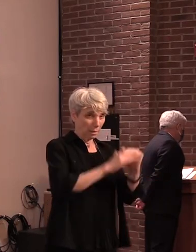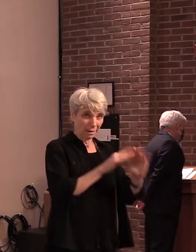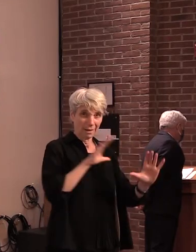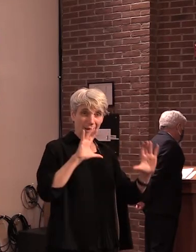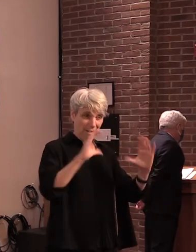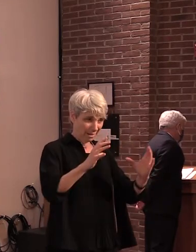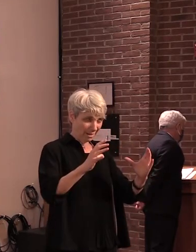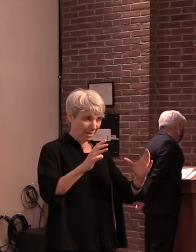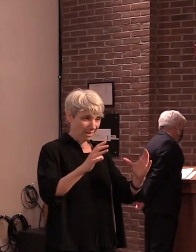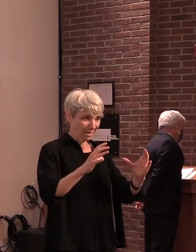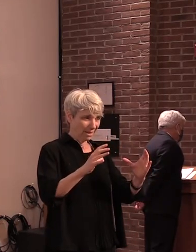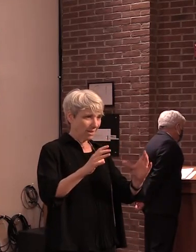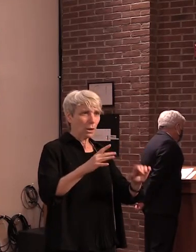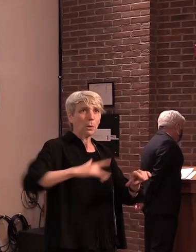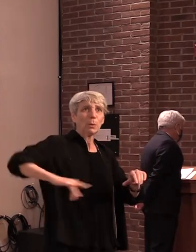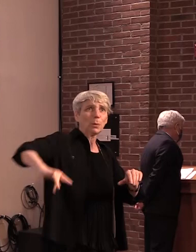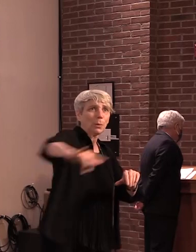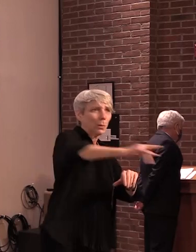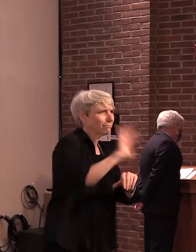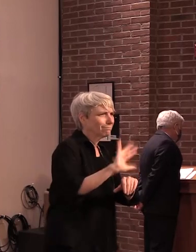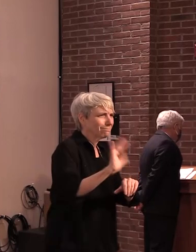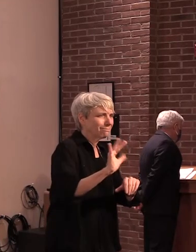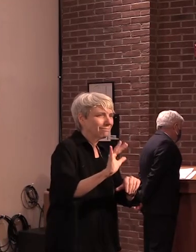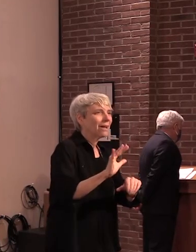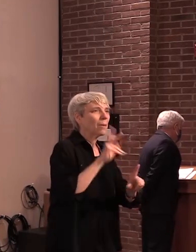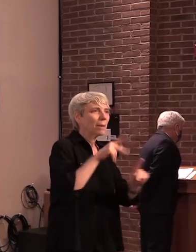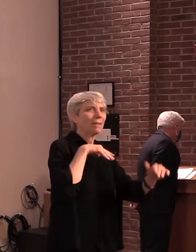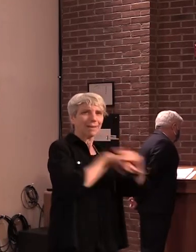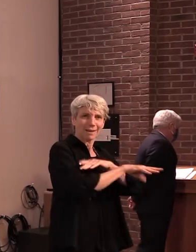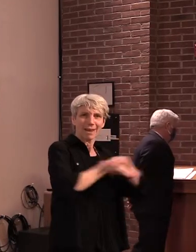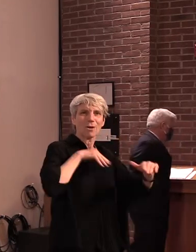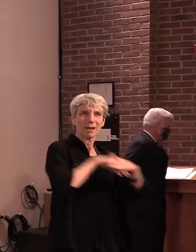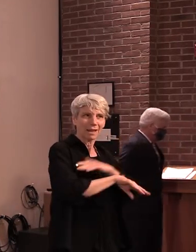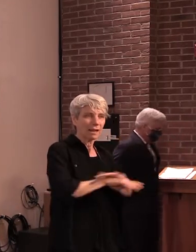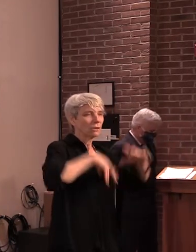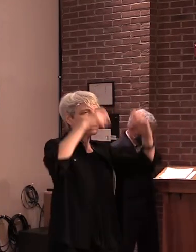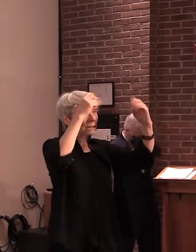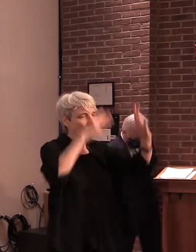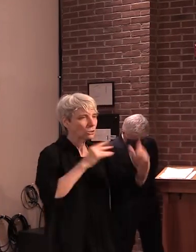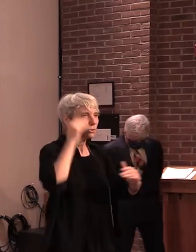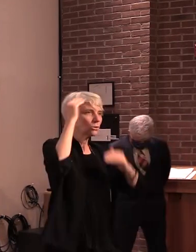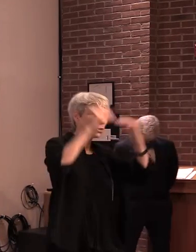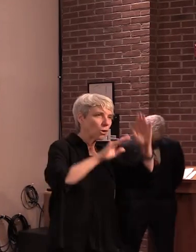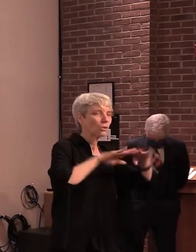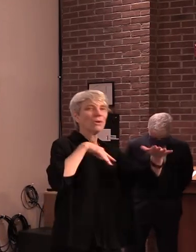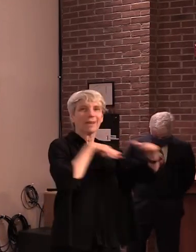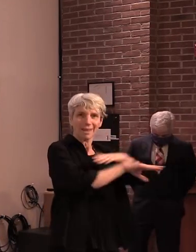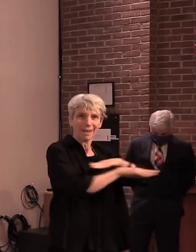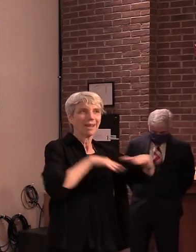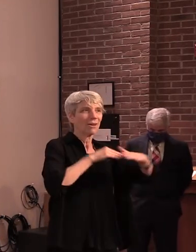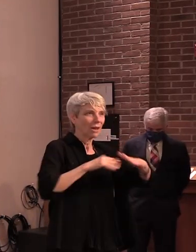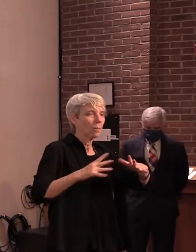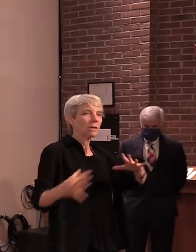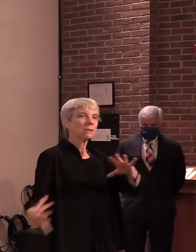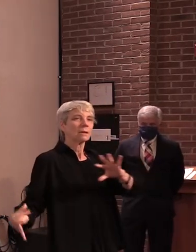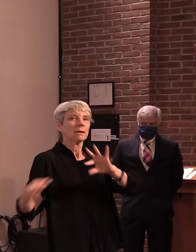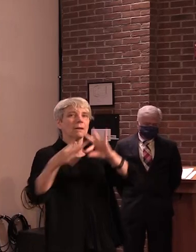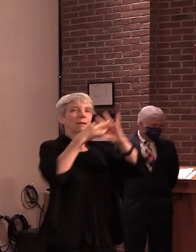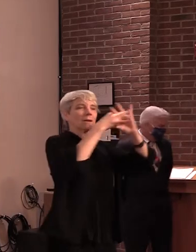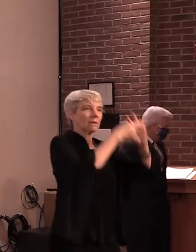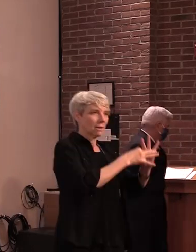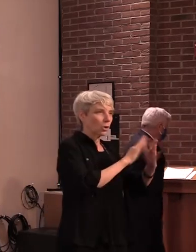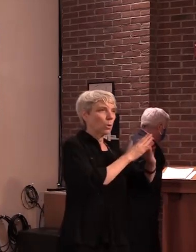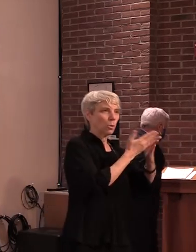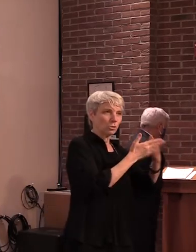of the community it's in. The reason it's a good time to open schools in Vermont is because Vermont has the very low rates